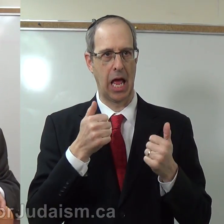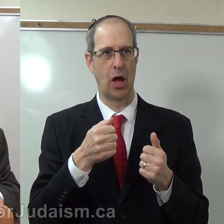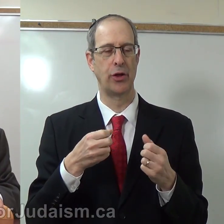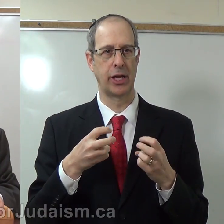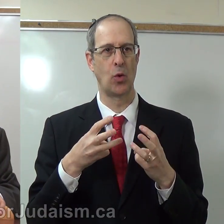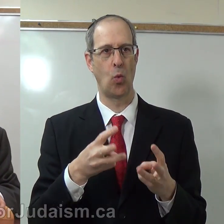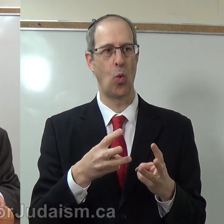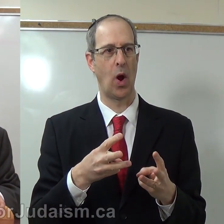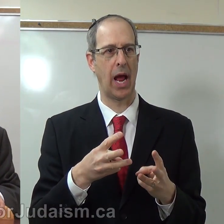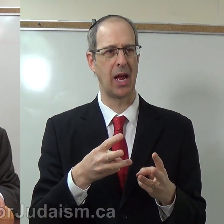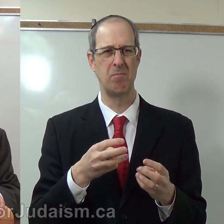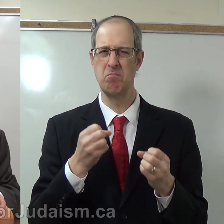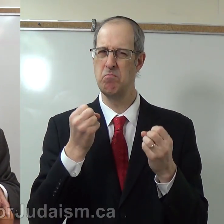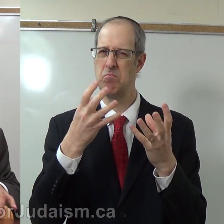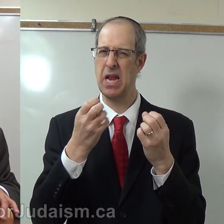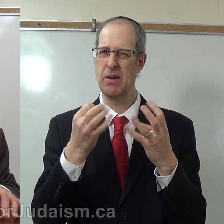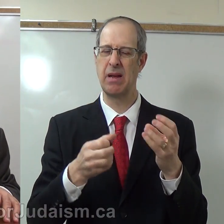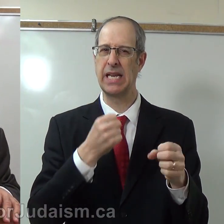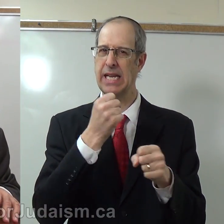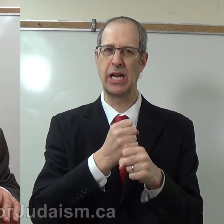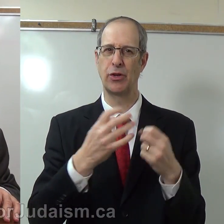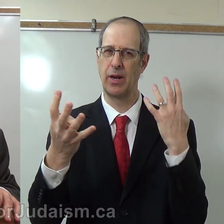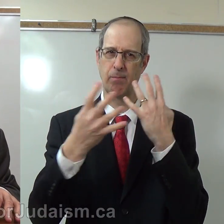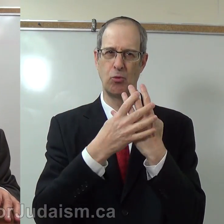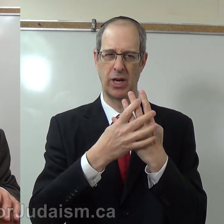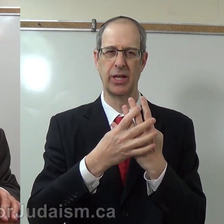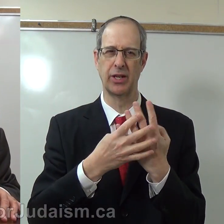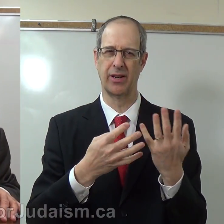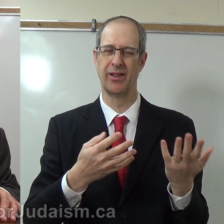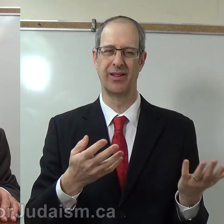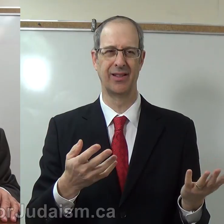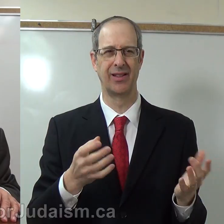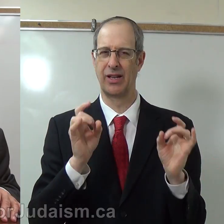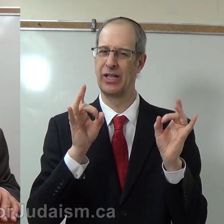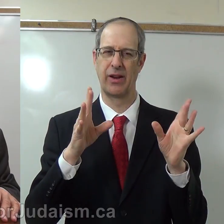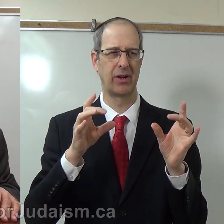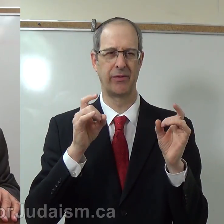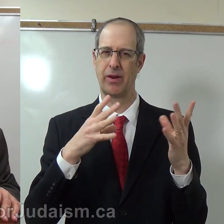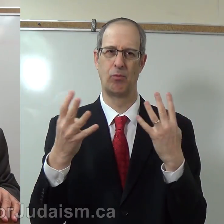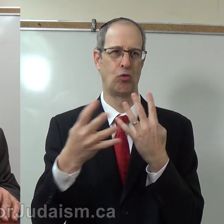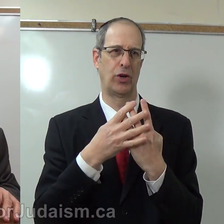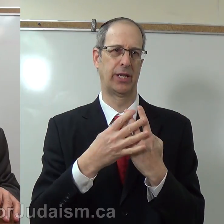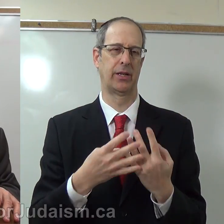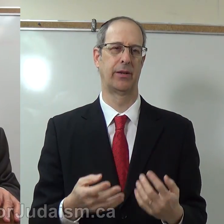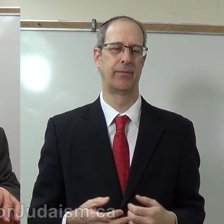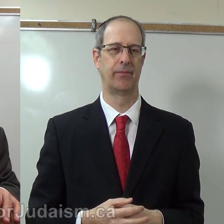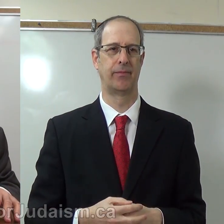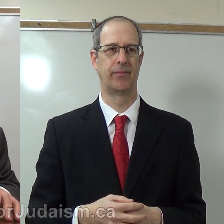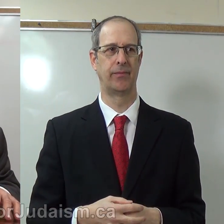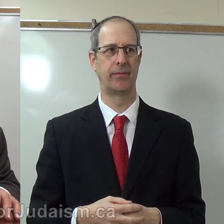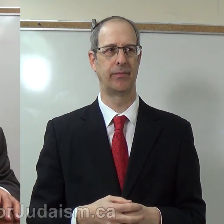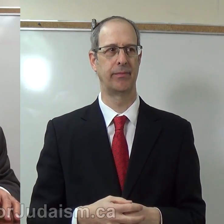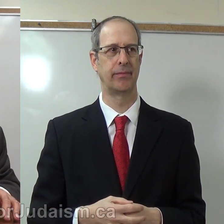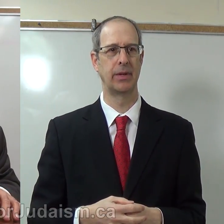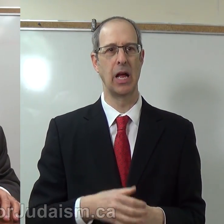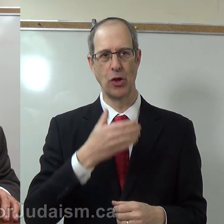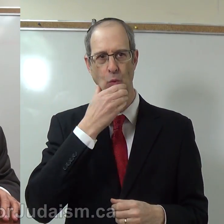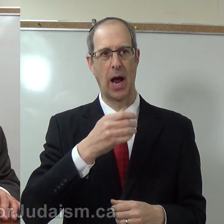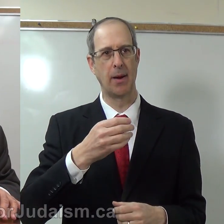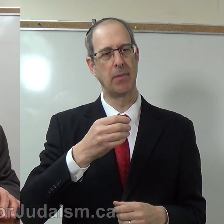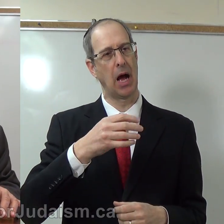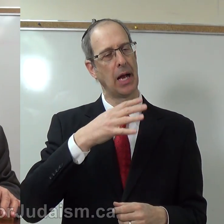all of those years in that prison, that terrible, terrible prison. He said,